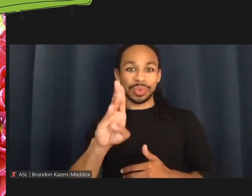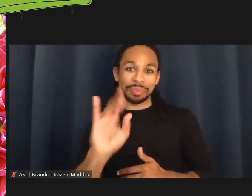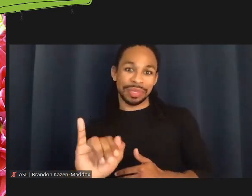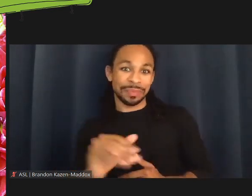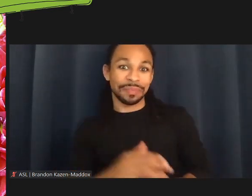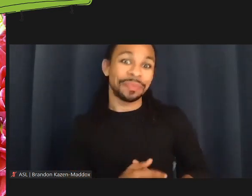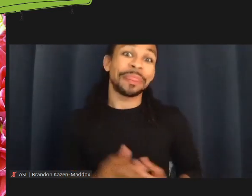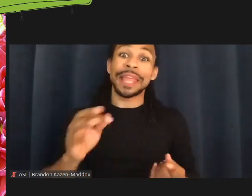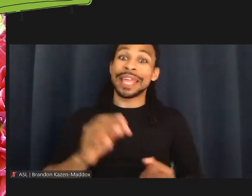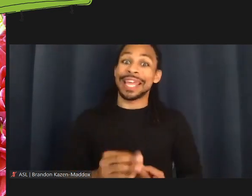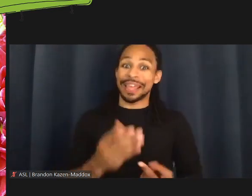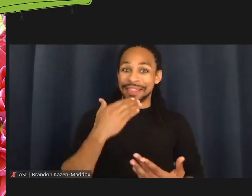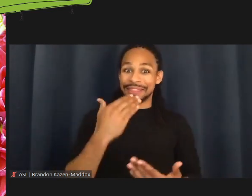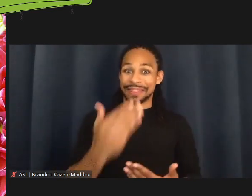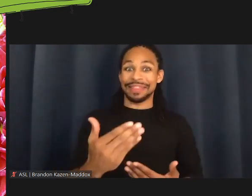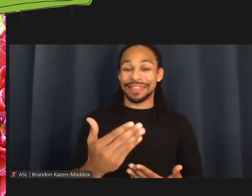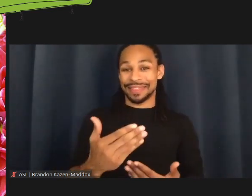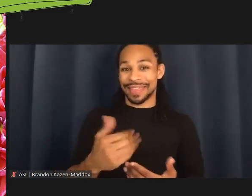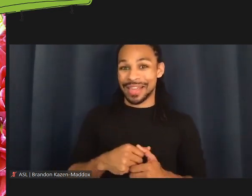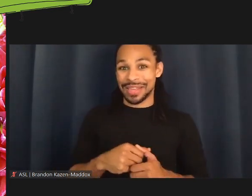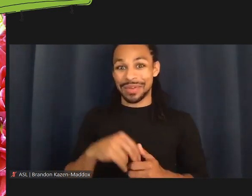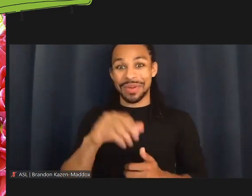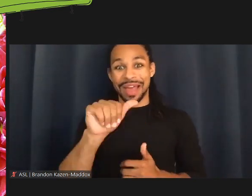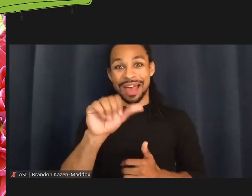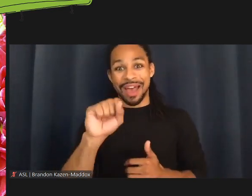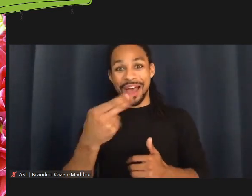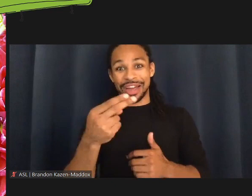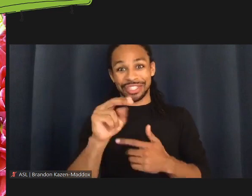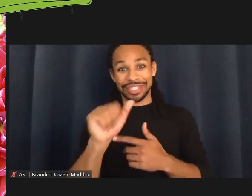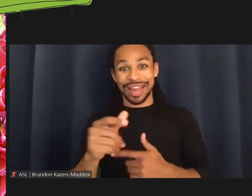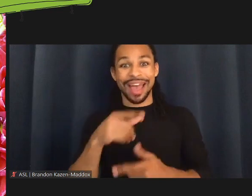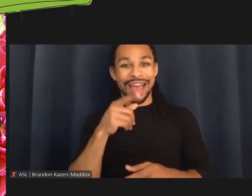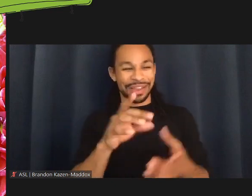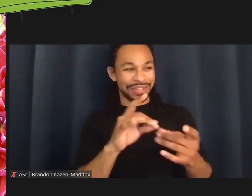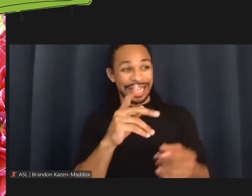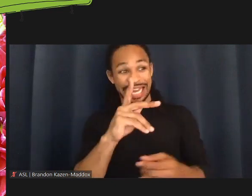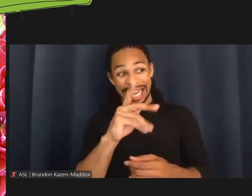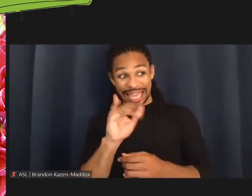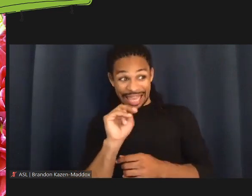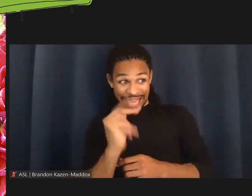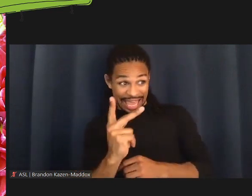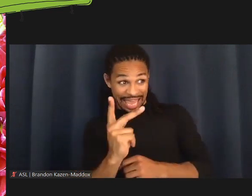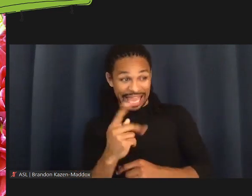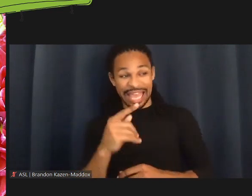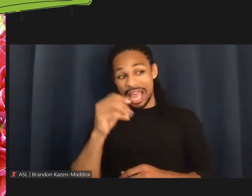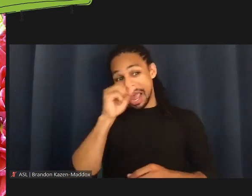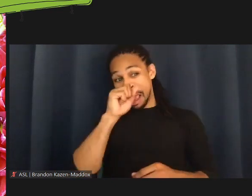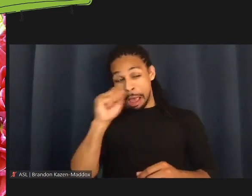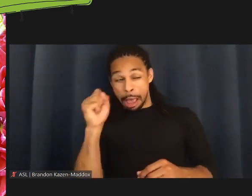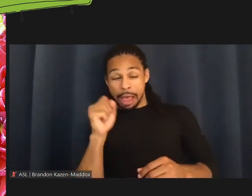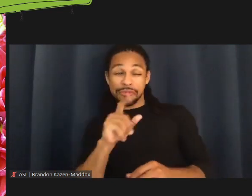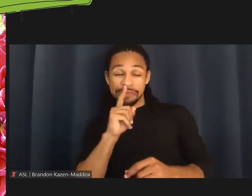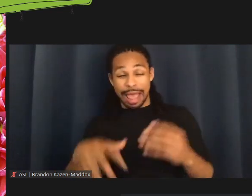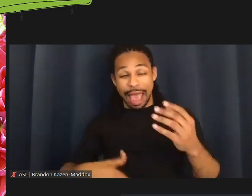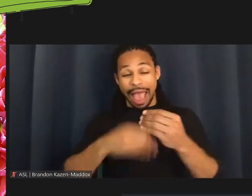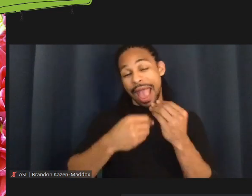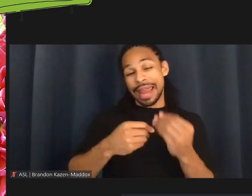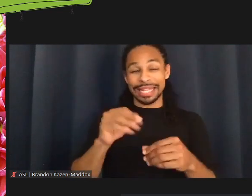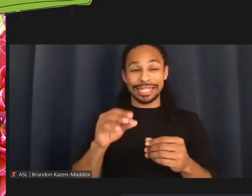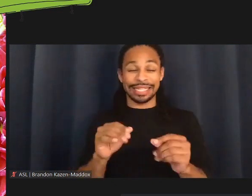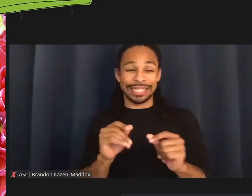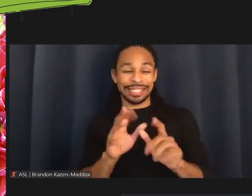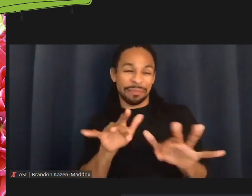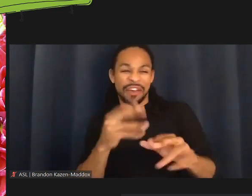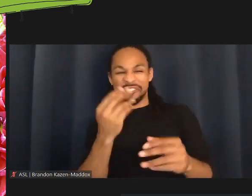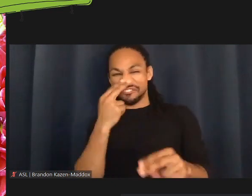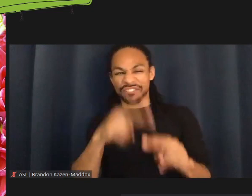especially for putting a little extra stank on kink. I loved it. Thank you, Kay, for creating this beautiful space.